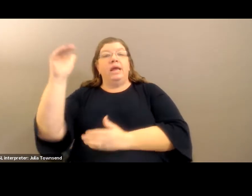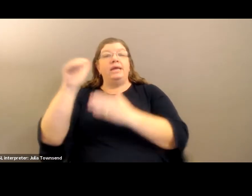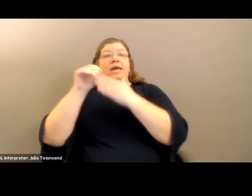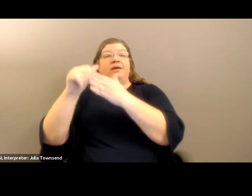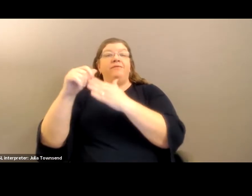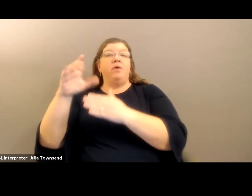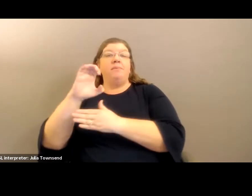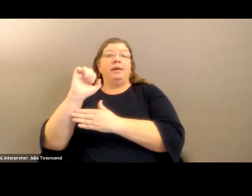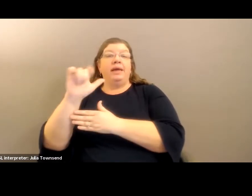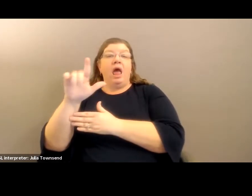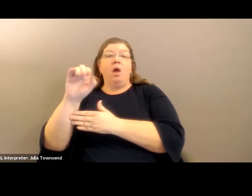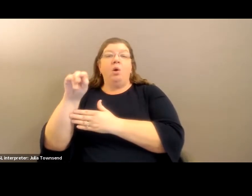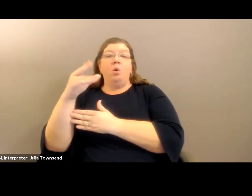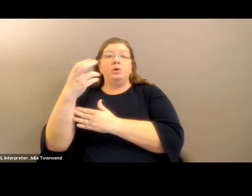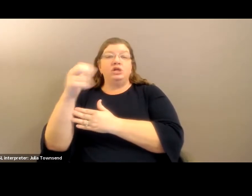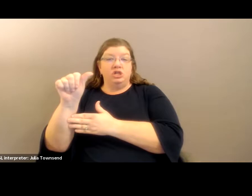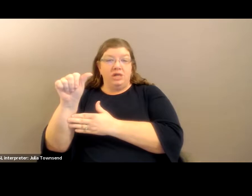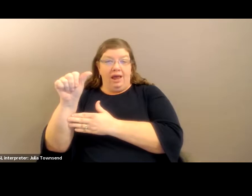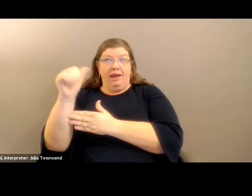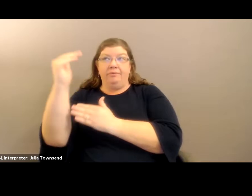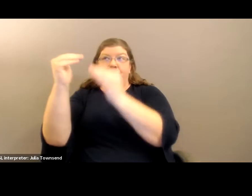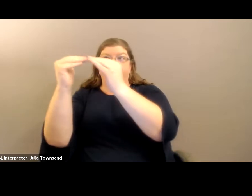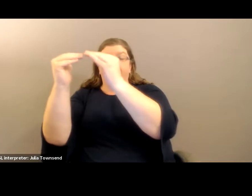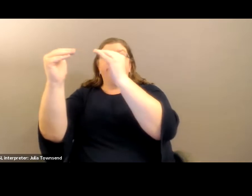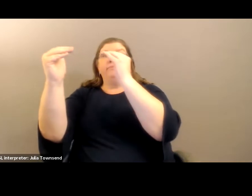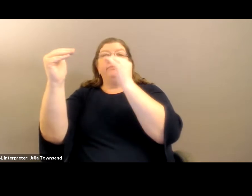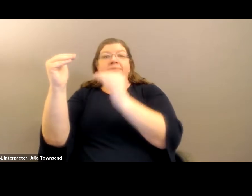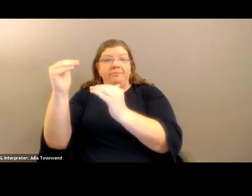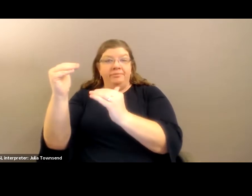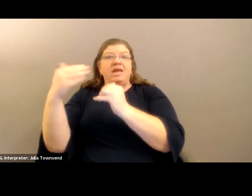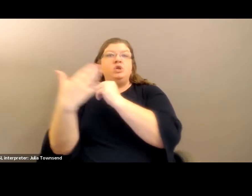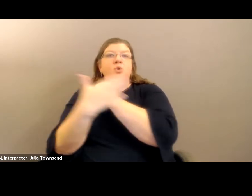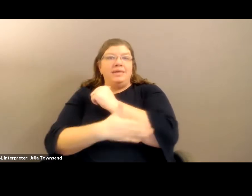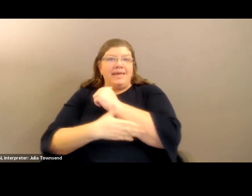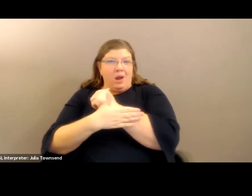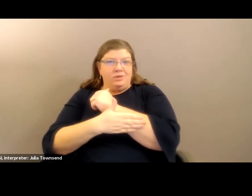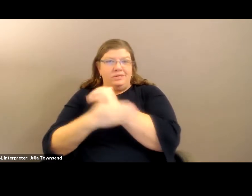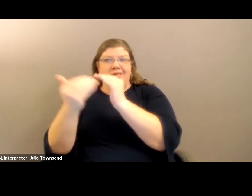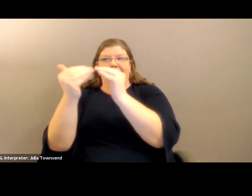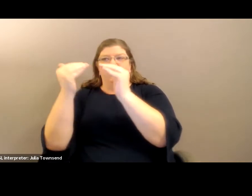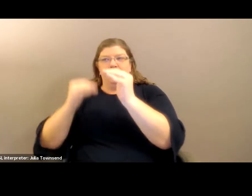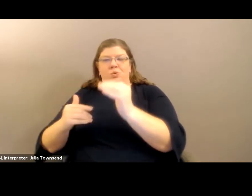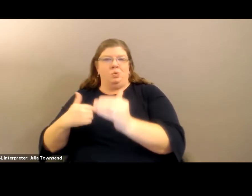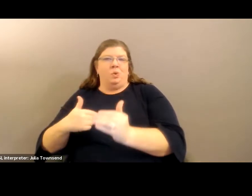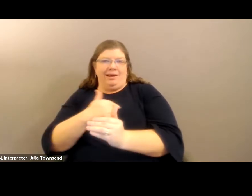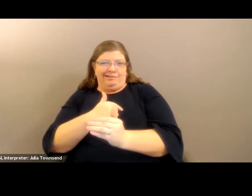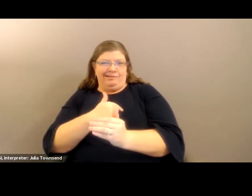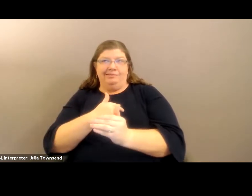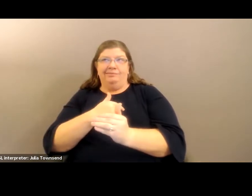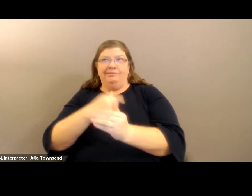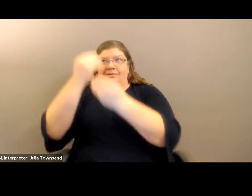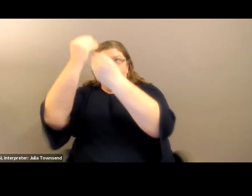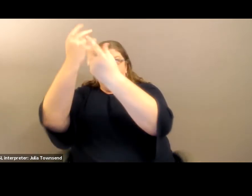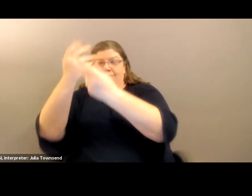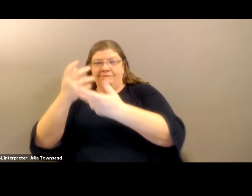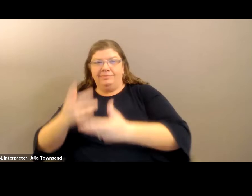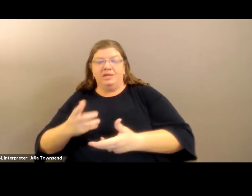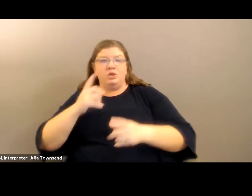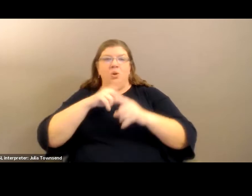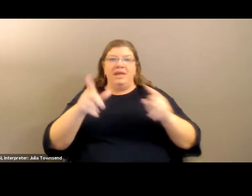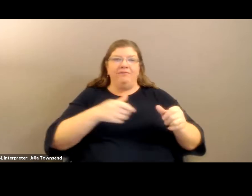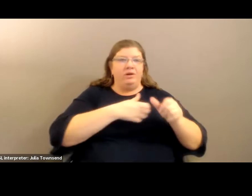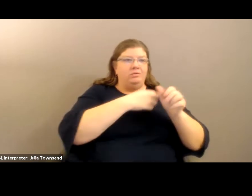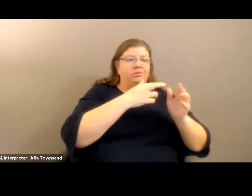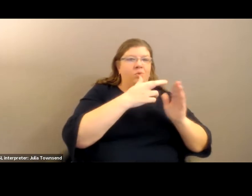Cal OSHA that then comes directly to the county and to us as well, directly from there. So it's two different sets of